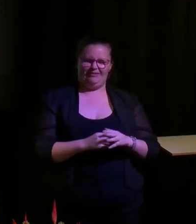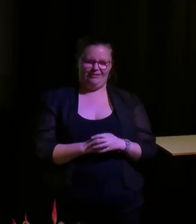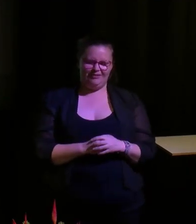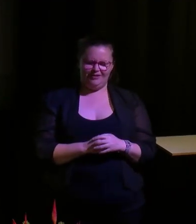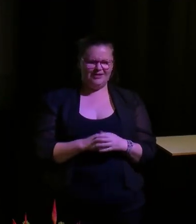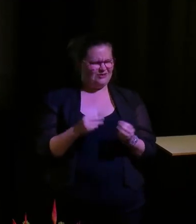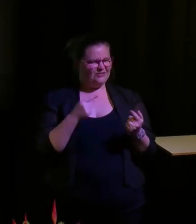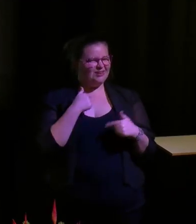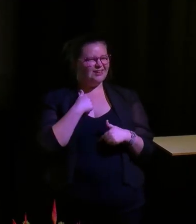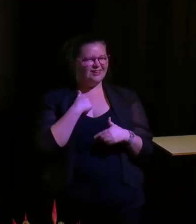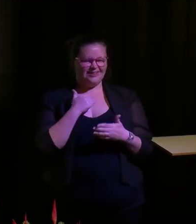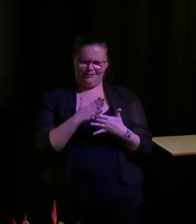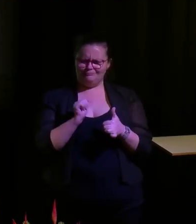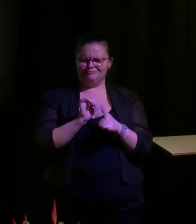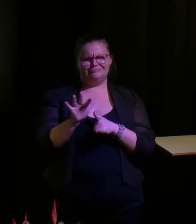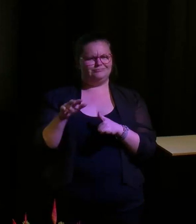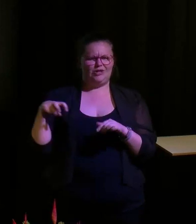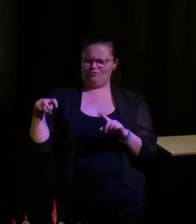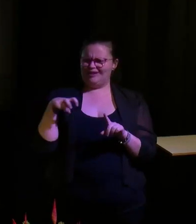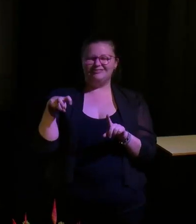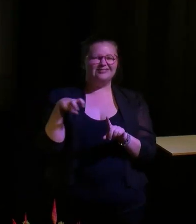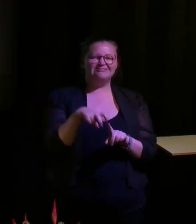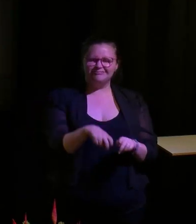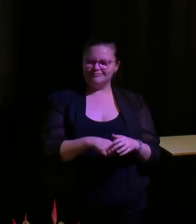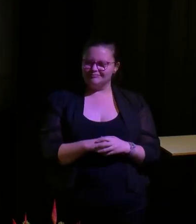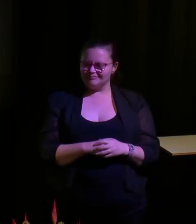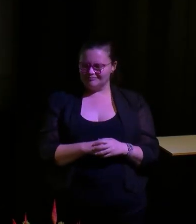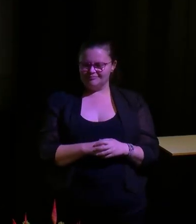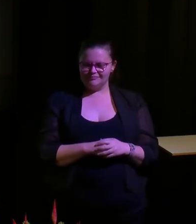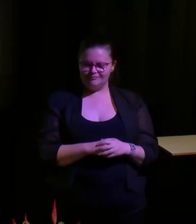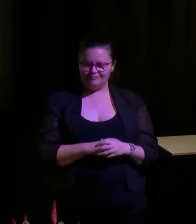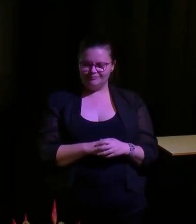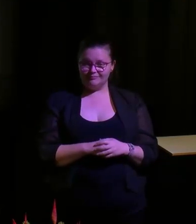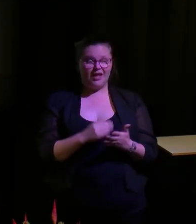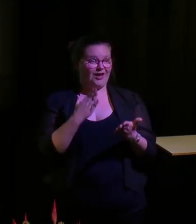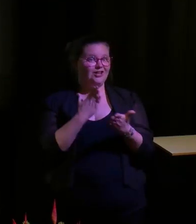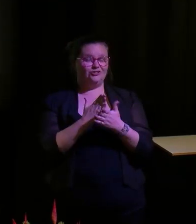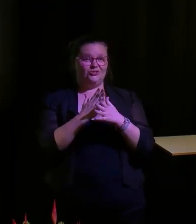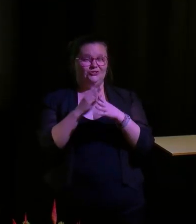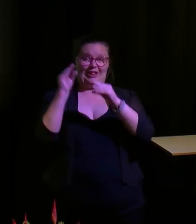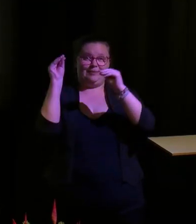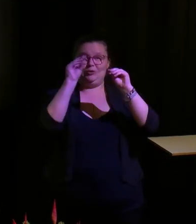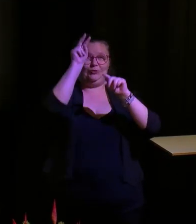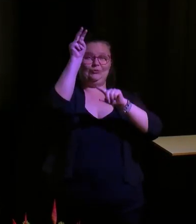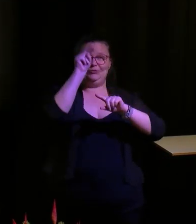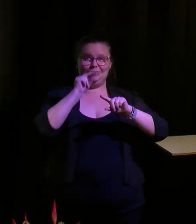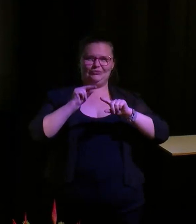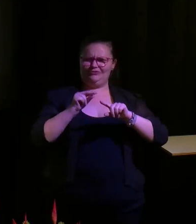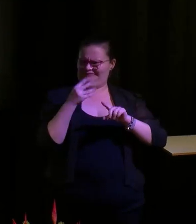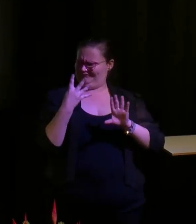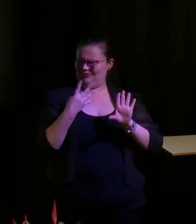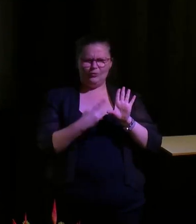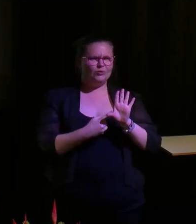for me, that was a great journey to be on. And then for it to tour now, was it